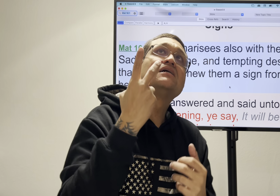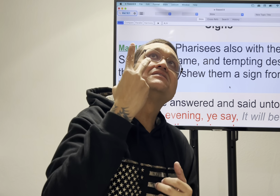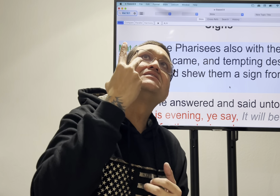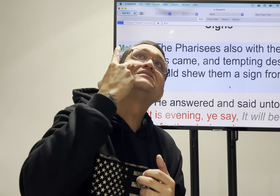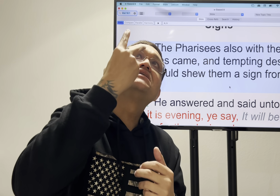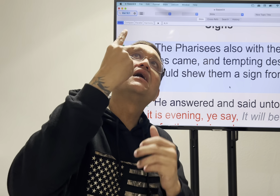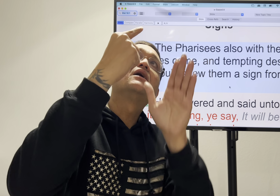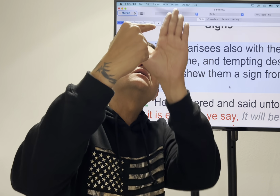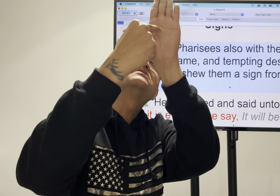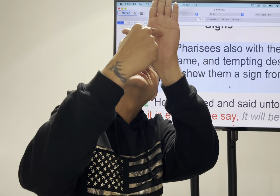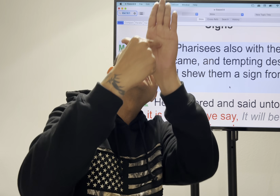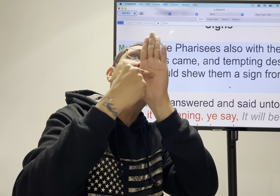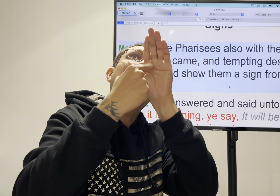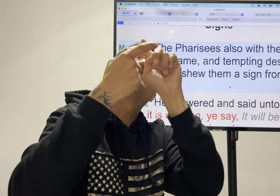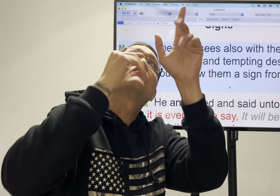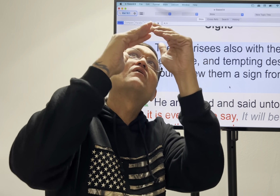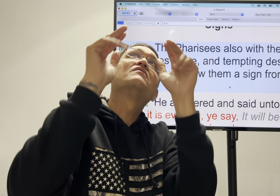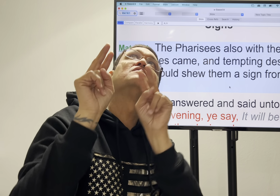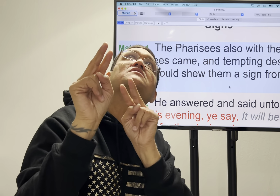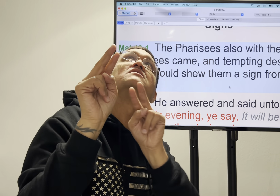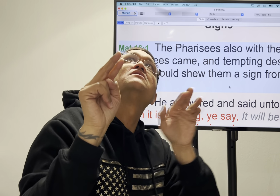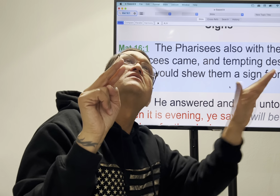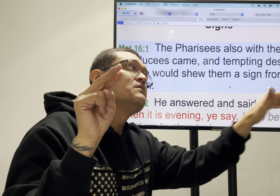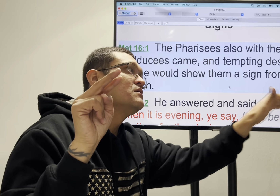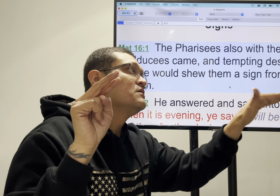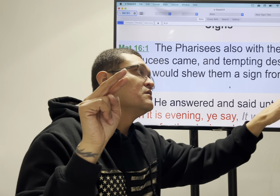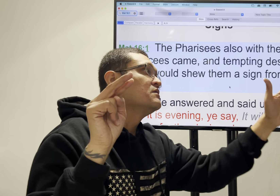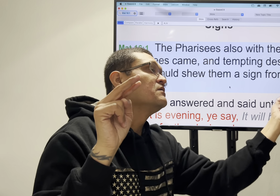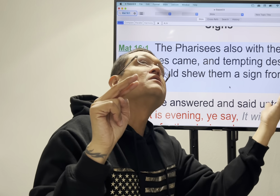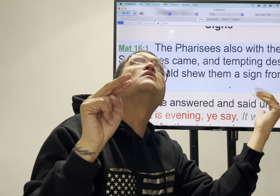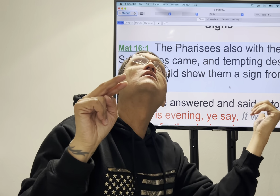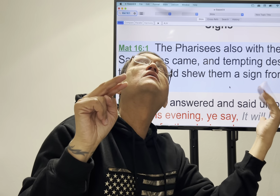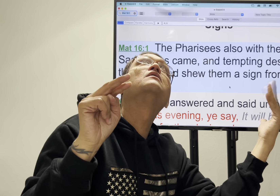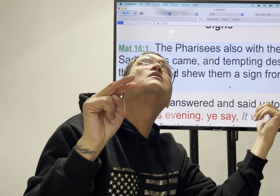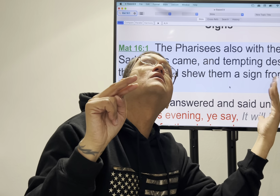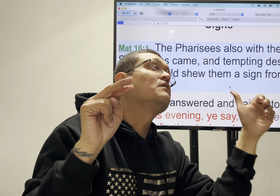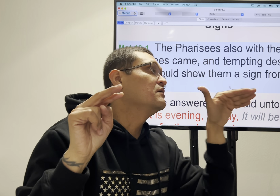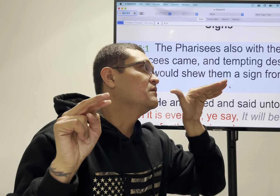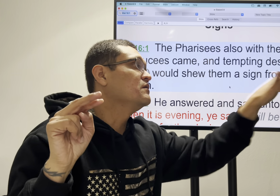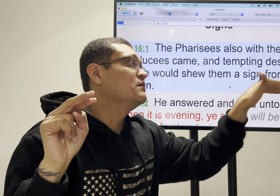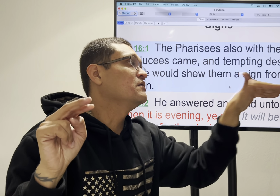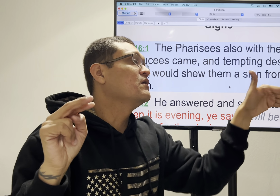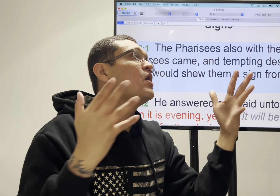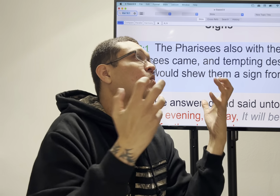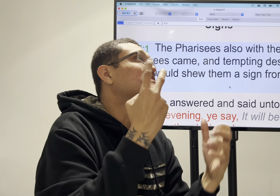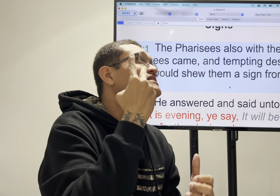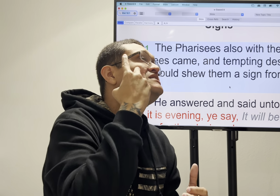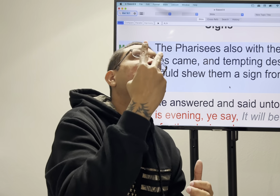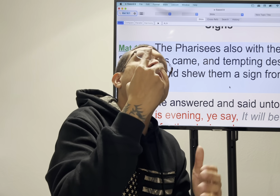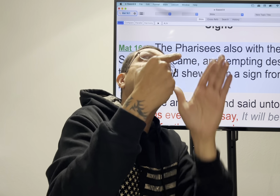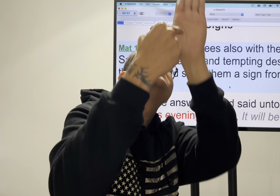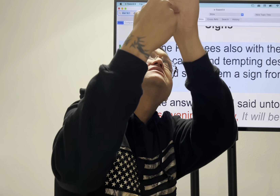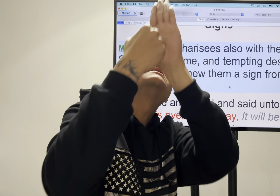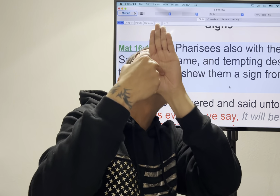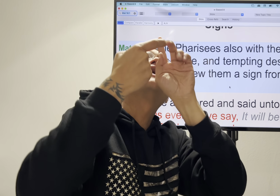The Pharisees and Sadducees desired Jesus, we want to see a sign from